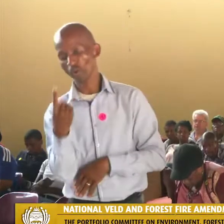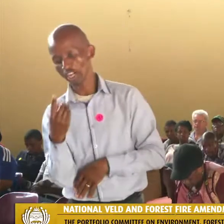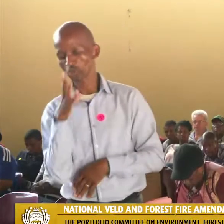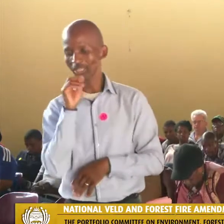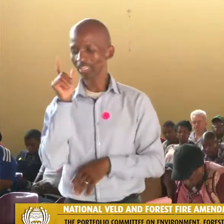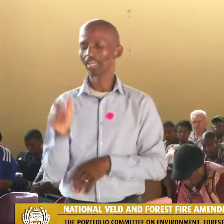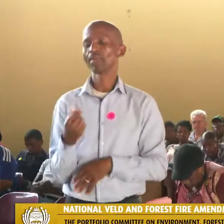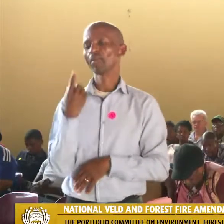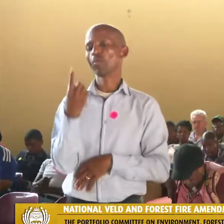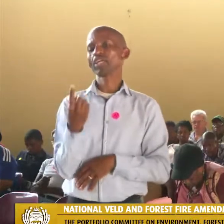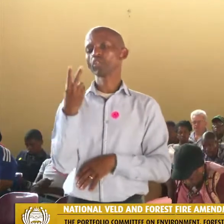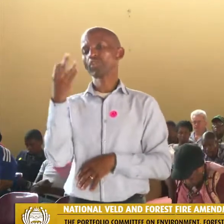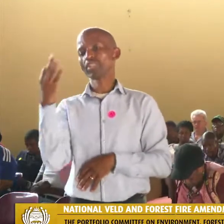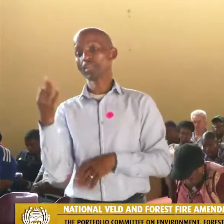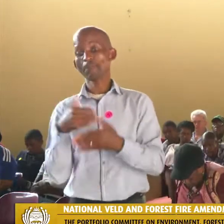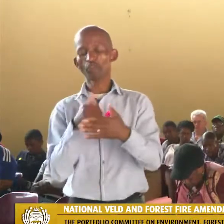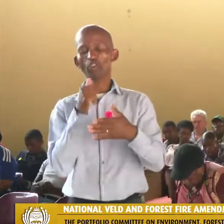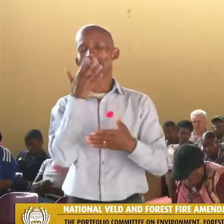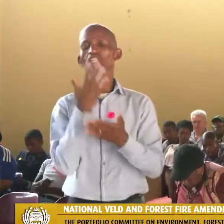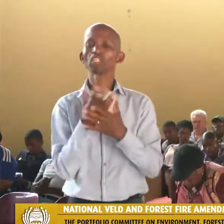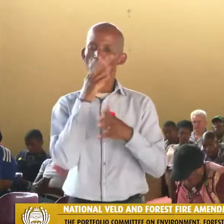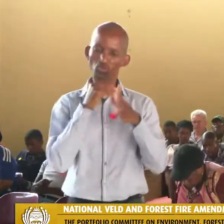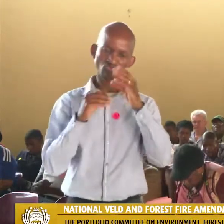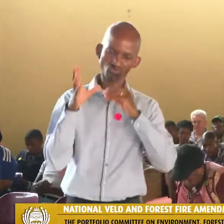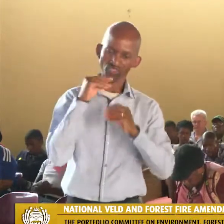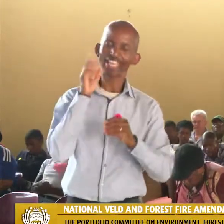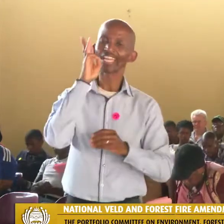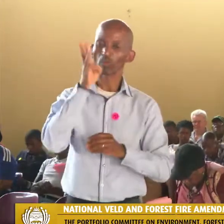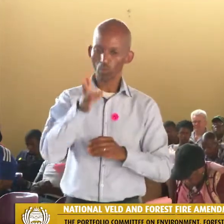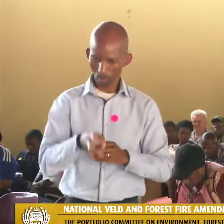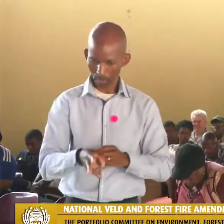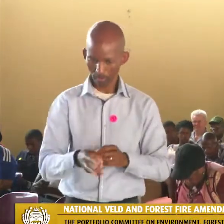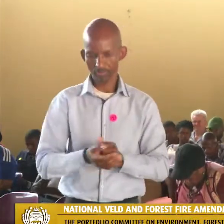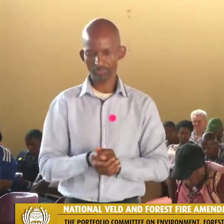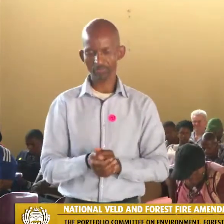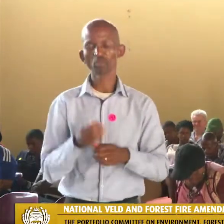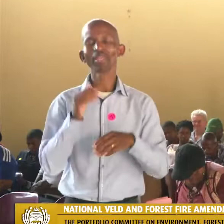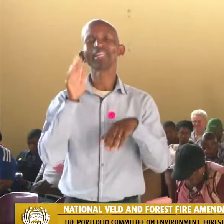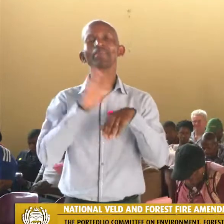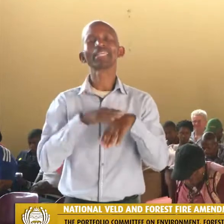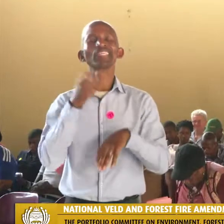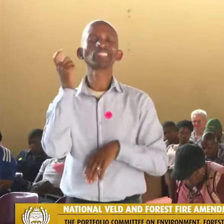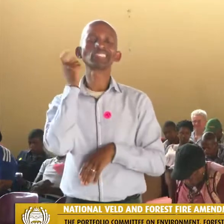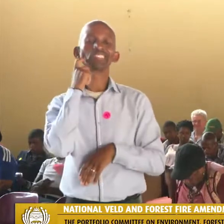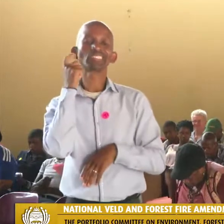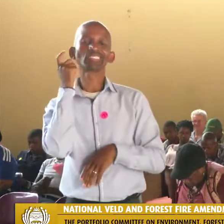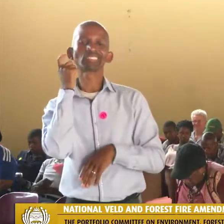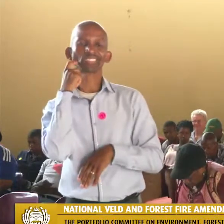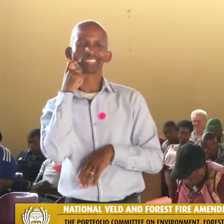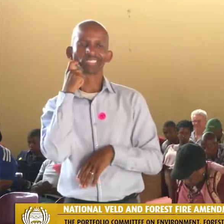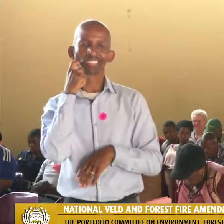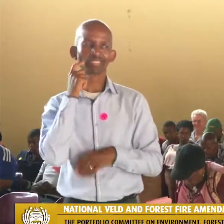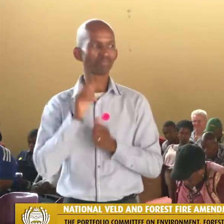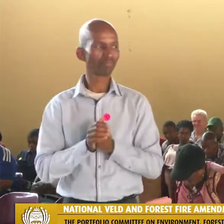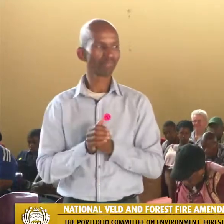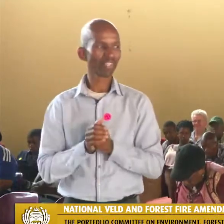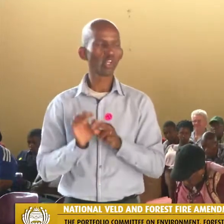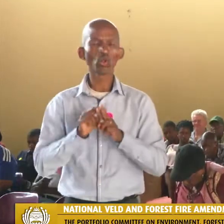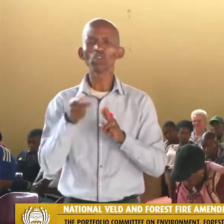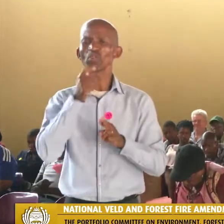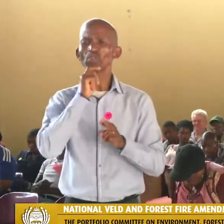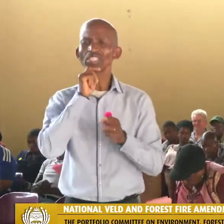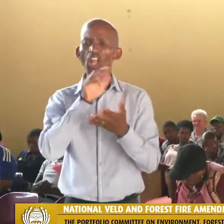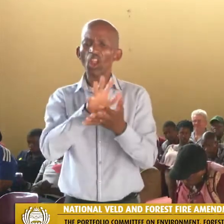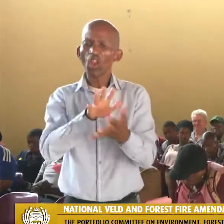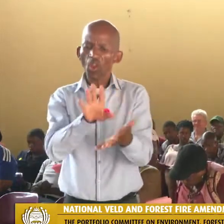one in before tlo bulela. Hang ke bole ho na le agenda It e would be tlo re- much easier nkene re sa tsaya nako e